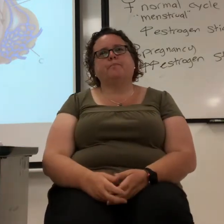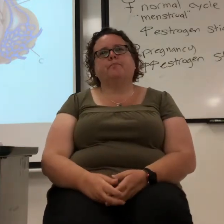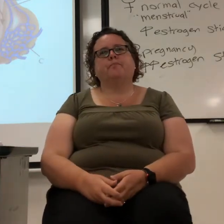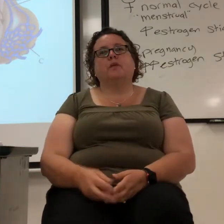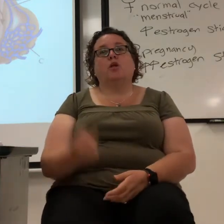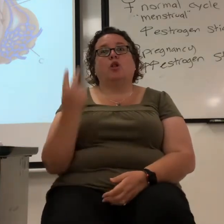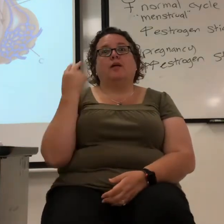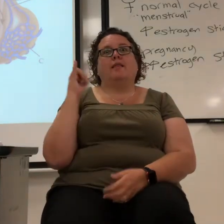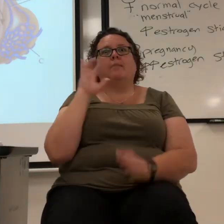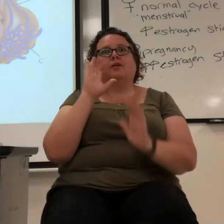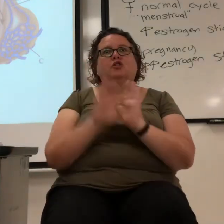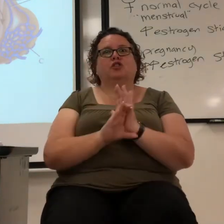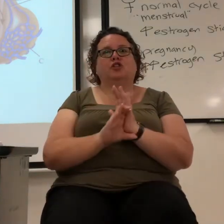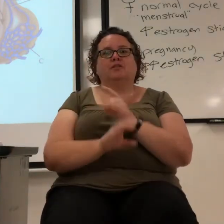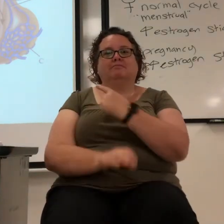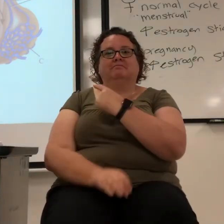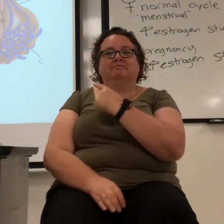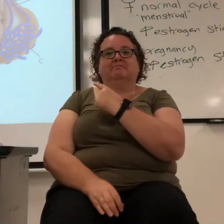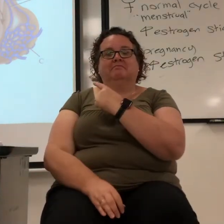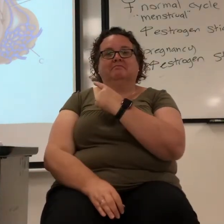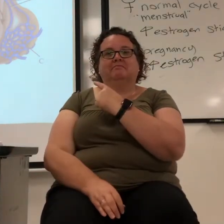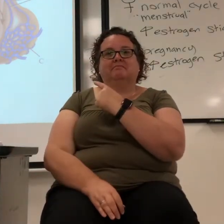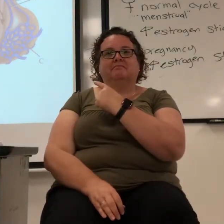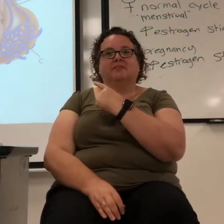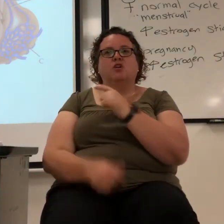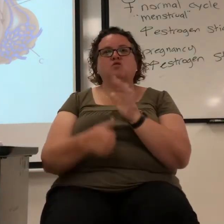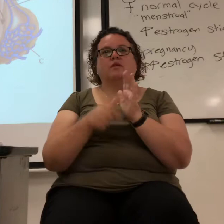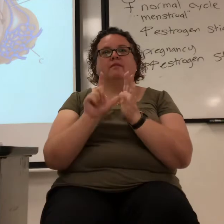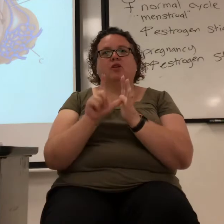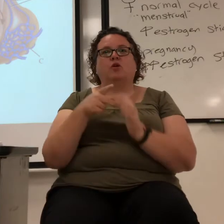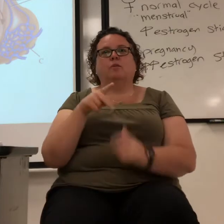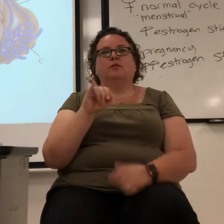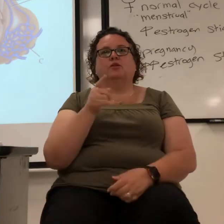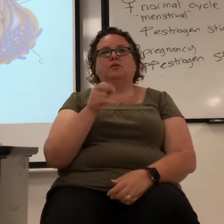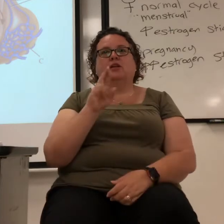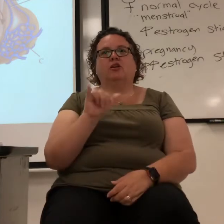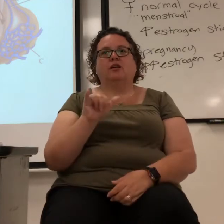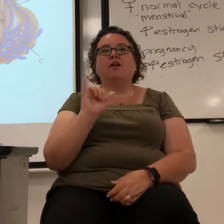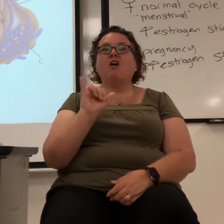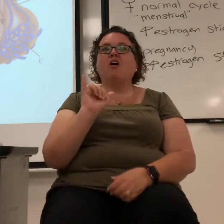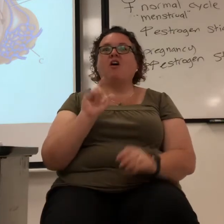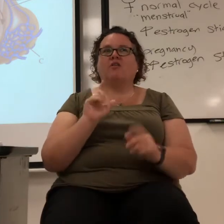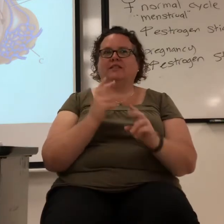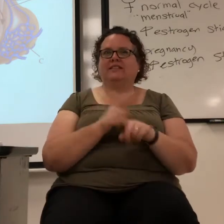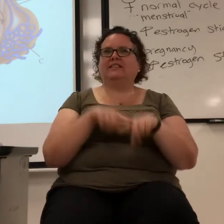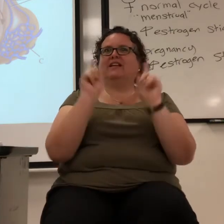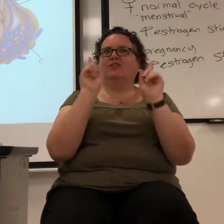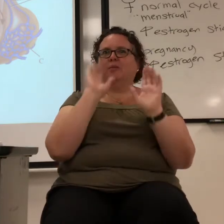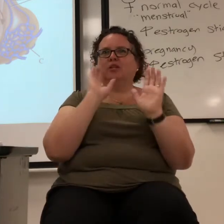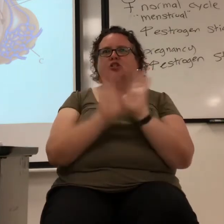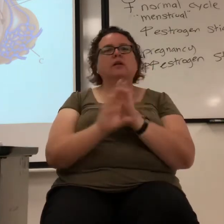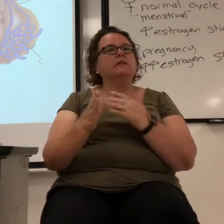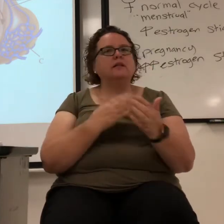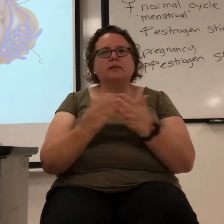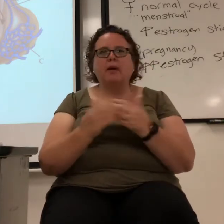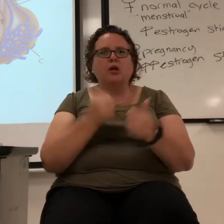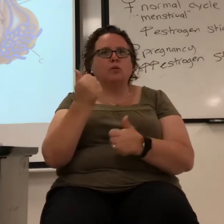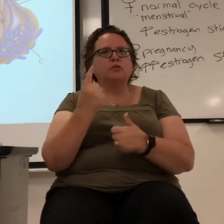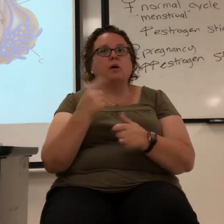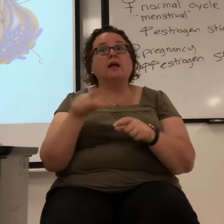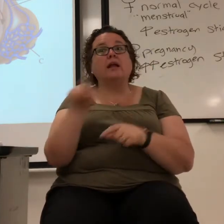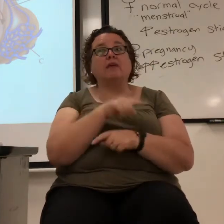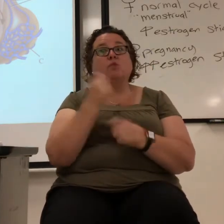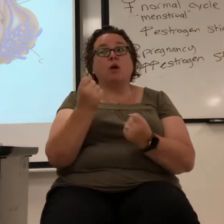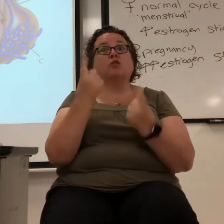Look at this picture. Let's review pituitary stuff that I talked about. And look, I used a different picture, right? It doesn't matter what picture I use. If you understand